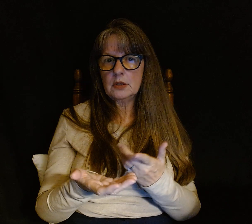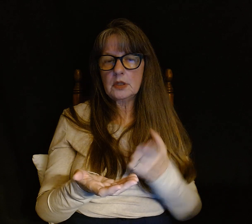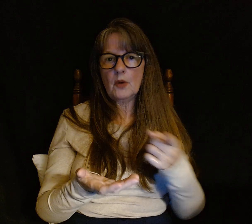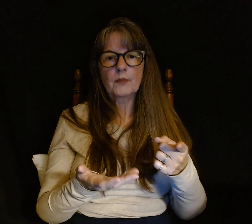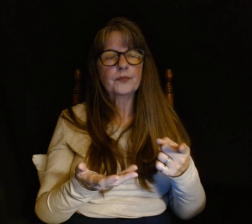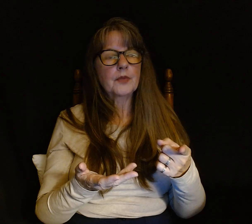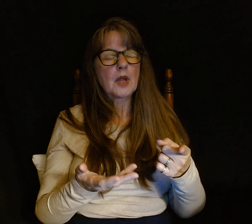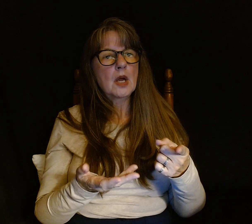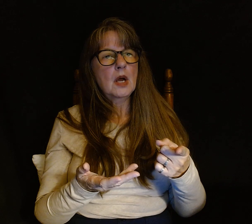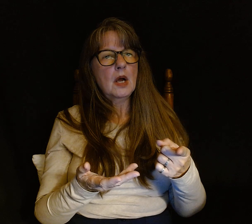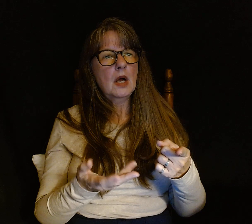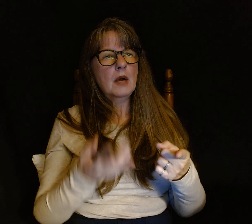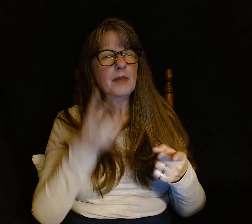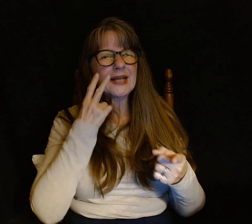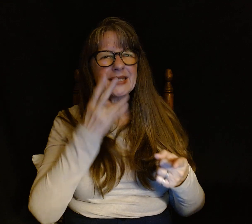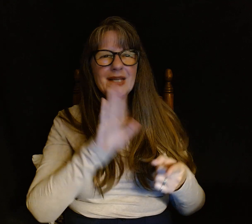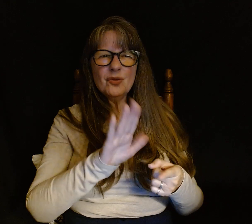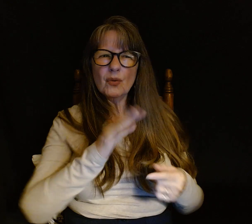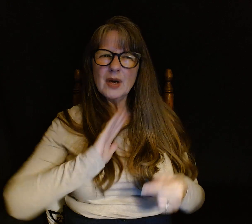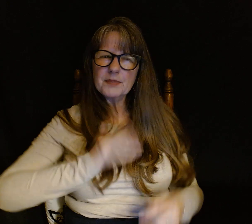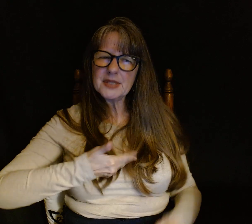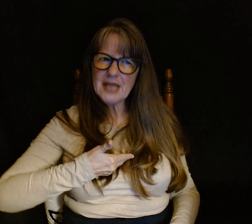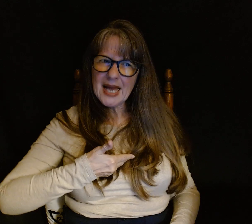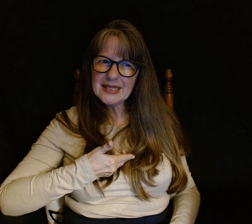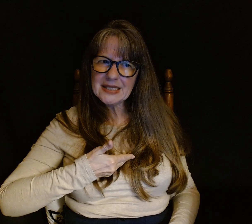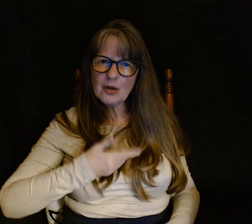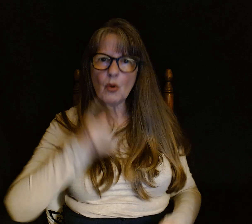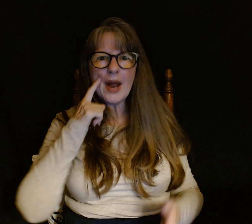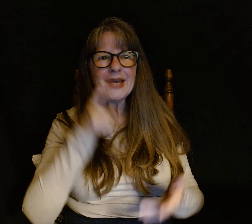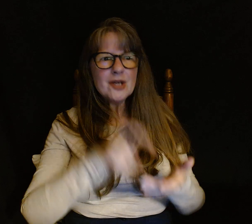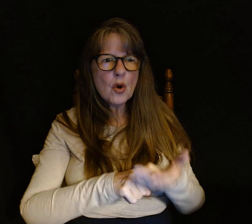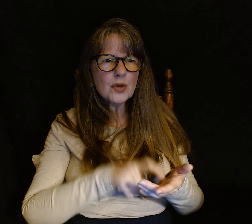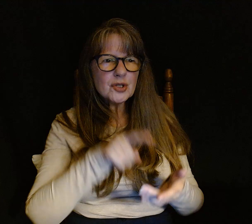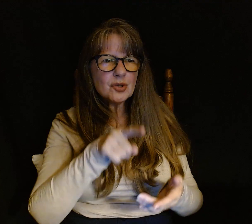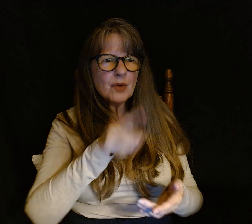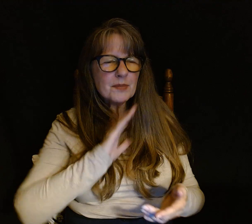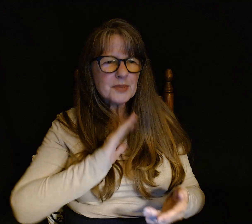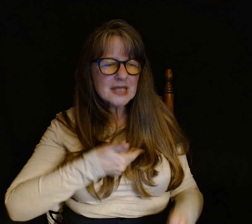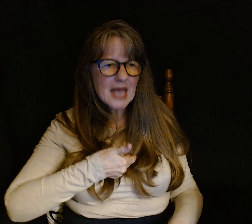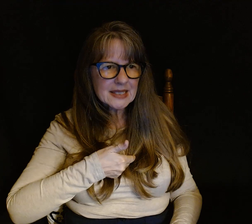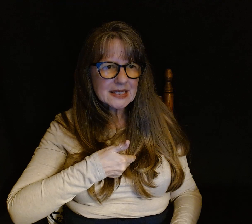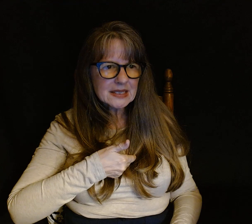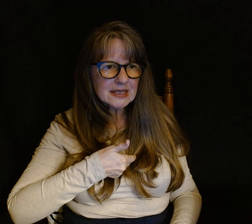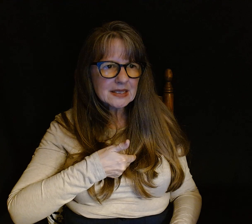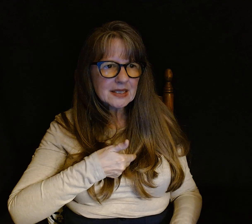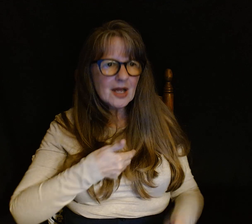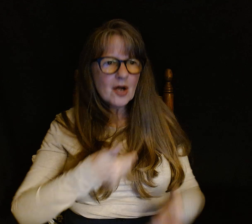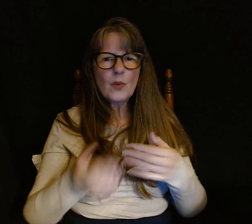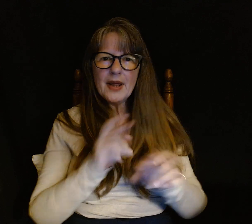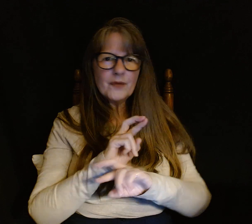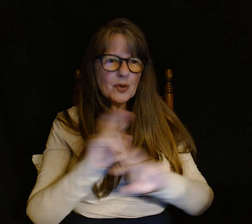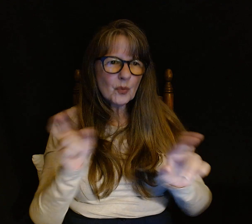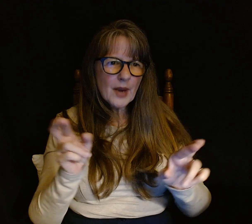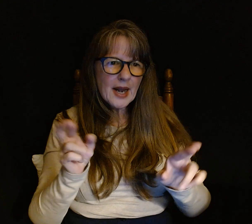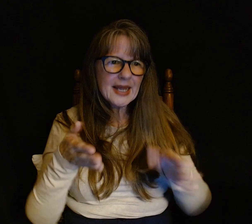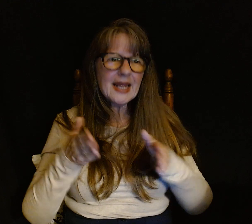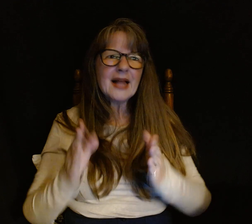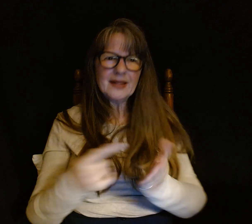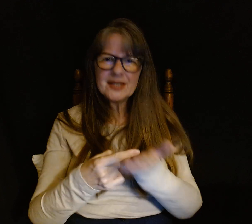So I see you're upset, or I notice you upset. Whenever you're ready, let's